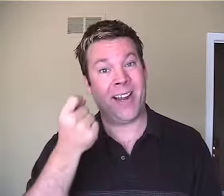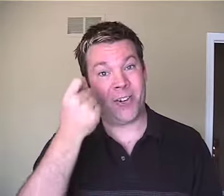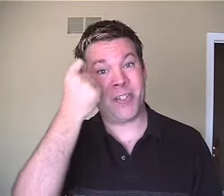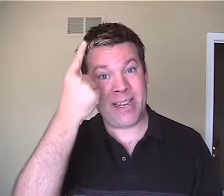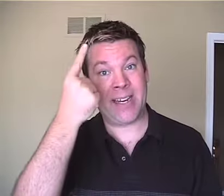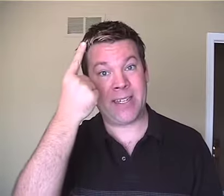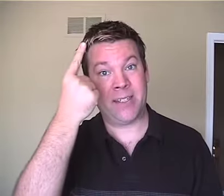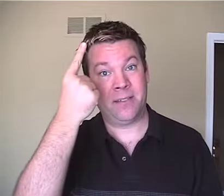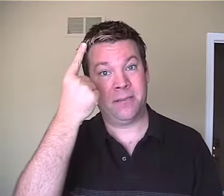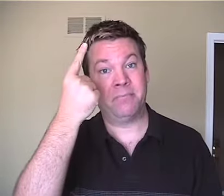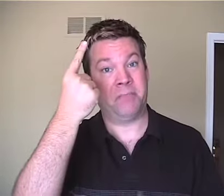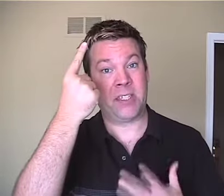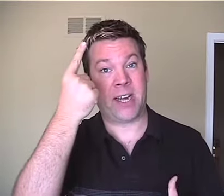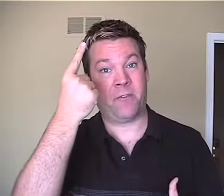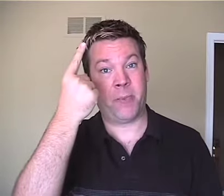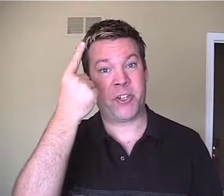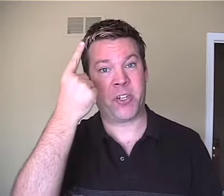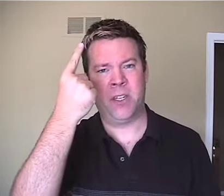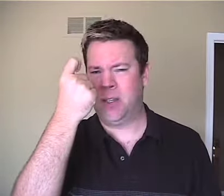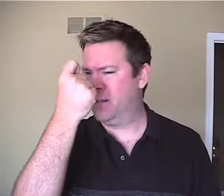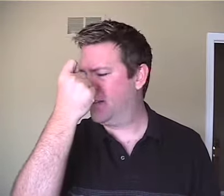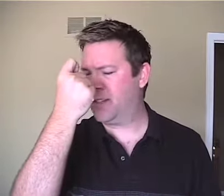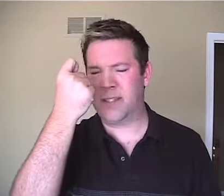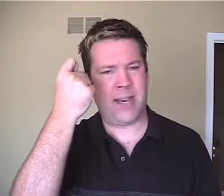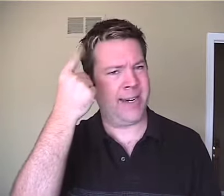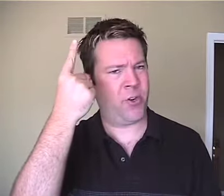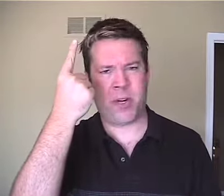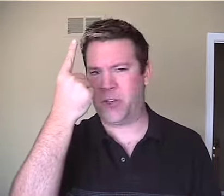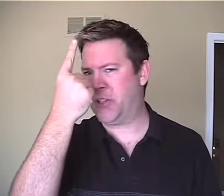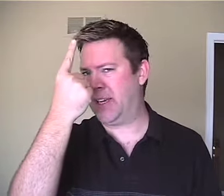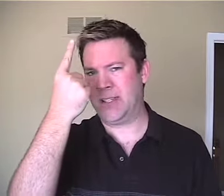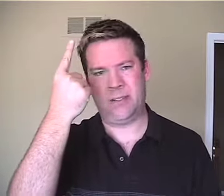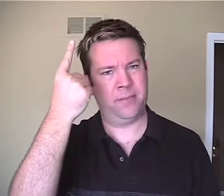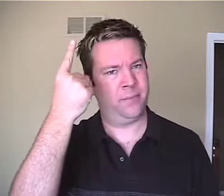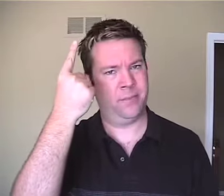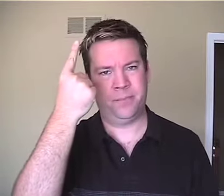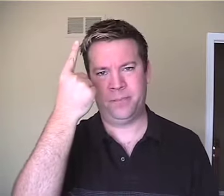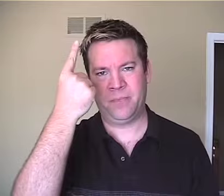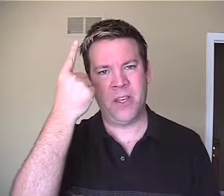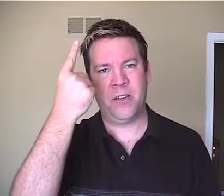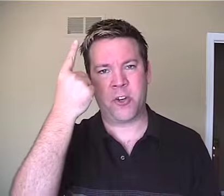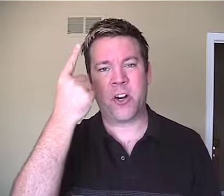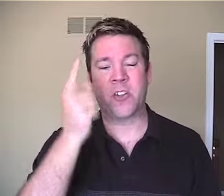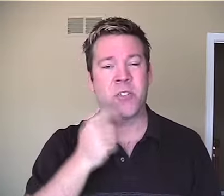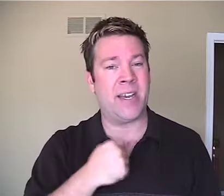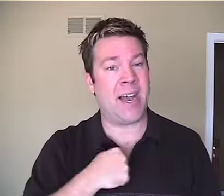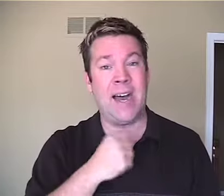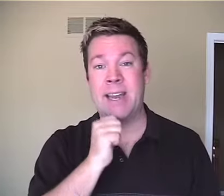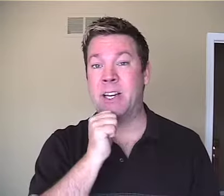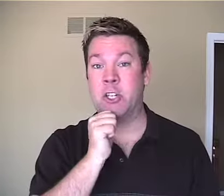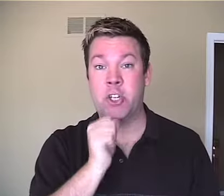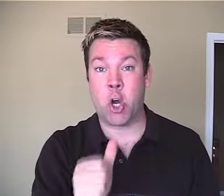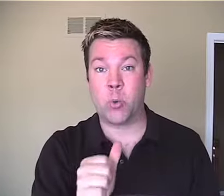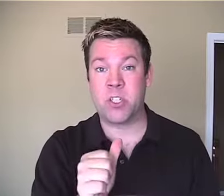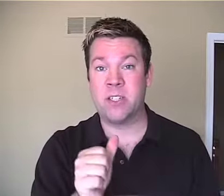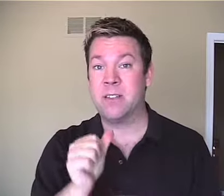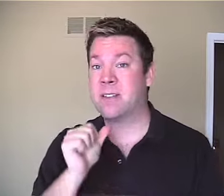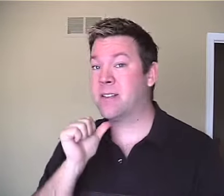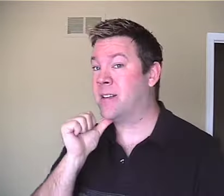understand, it's a confirmation. This is I don't understand. You can also say I don't. This is the sign